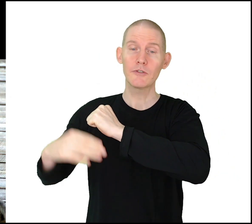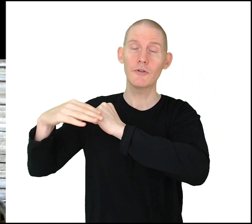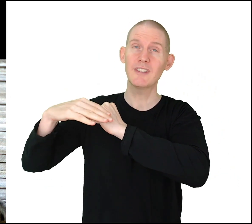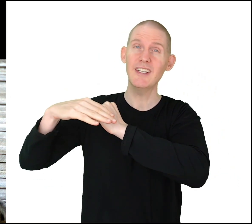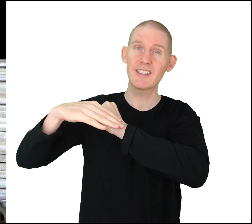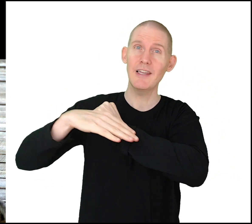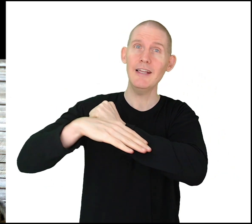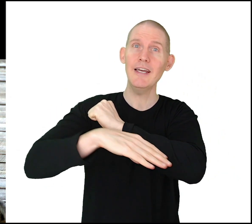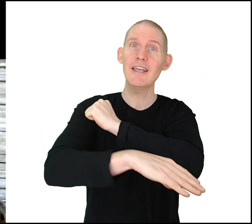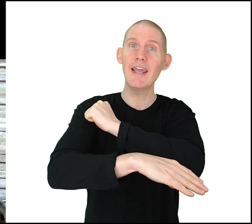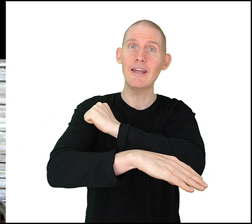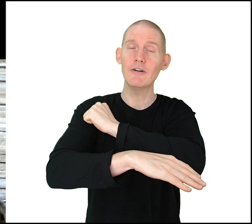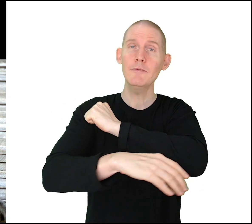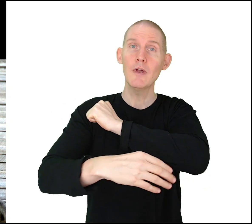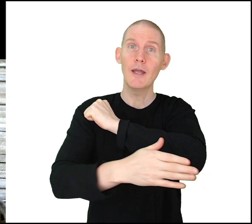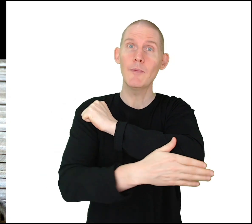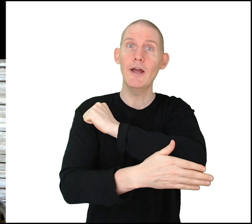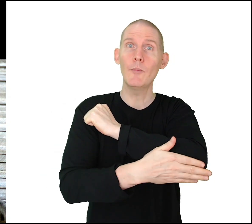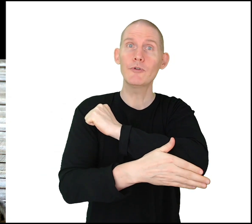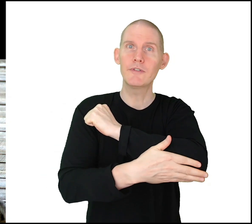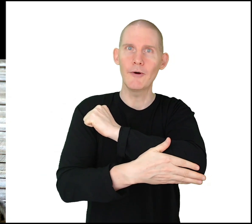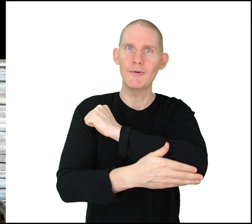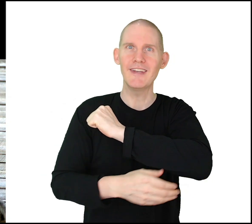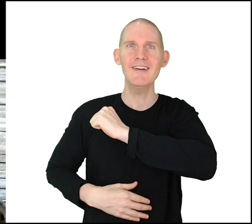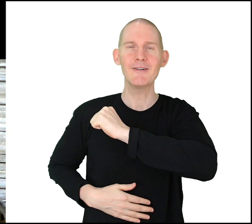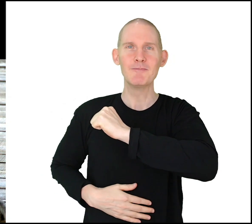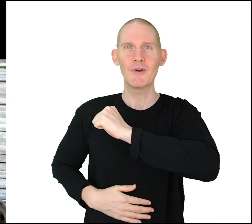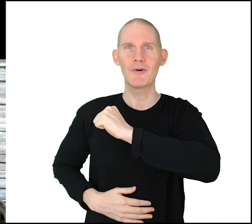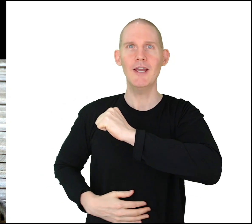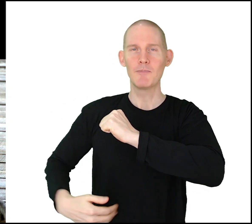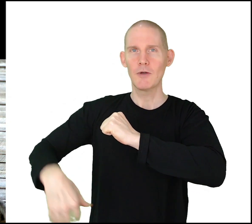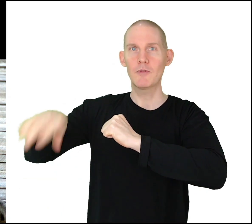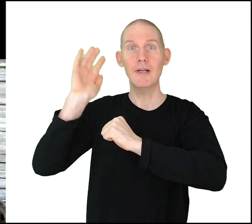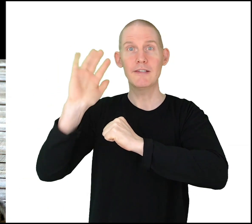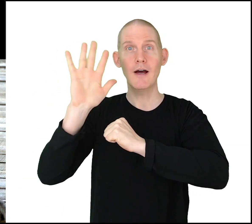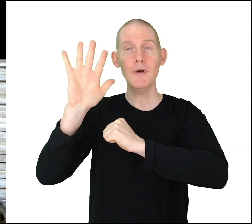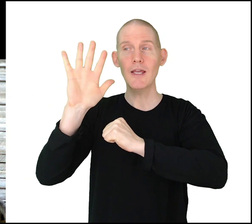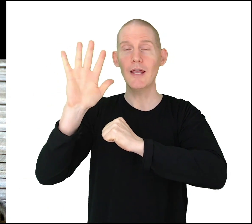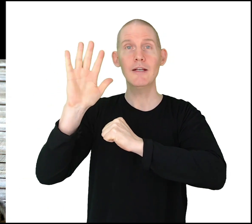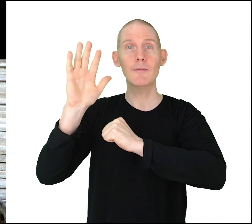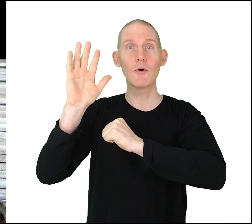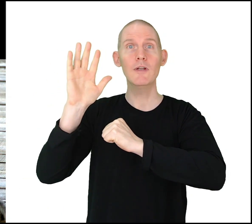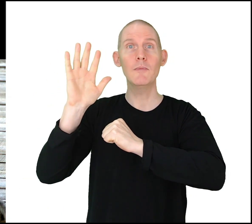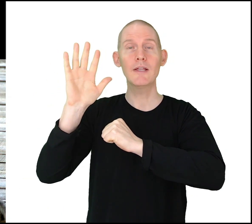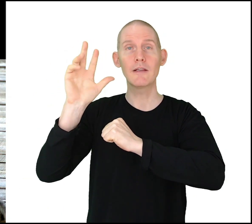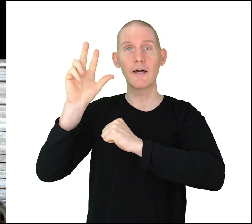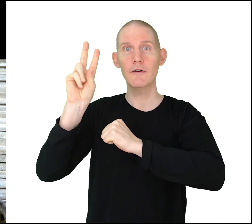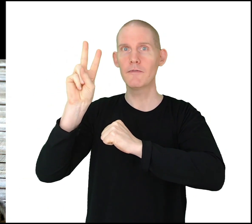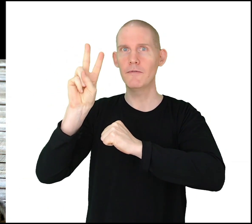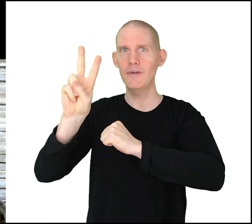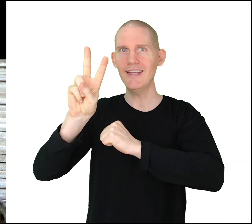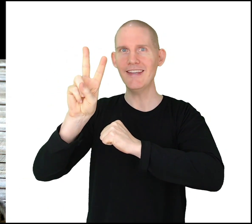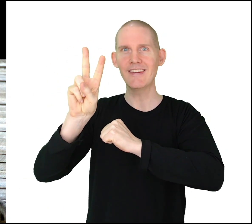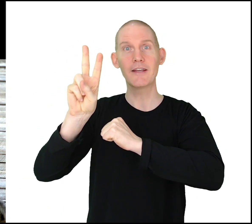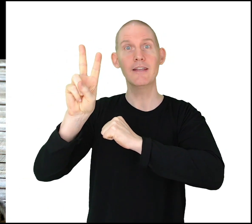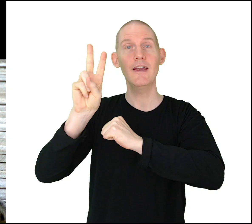that it's slightly at an angle, and my elbow's down here. Okay, with my dominant hand, I'm going to make the letter V, like in the